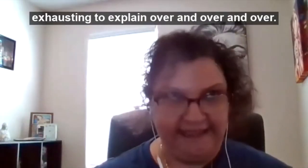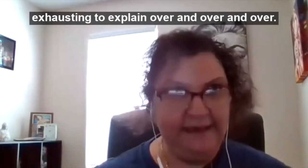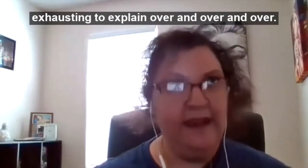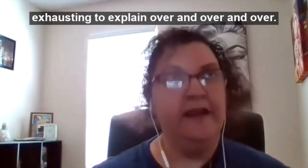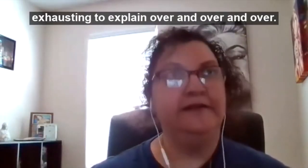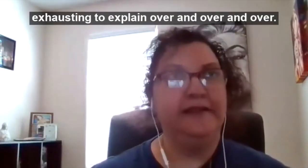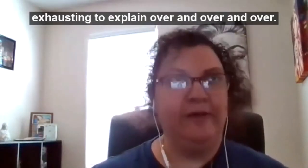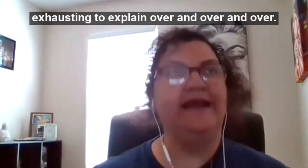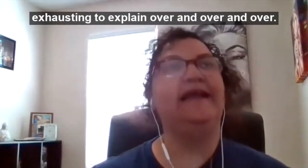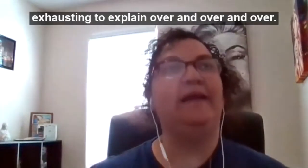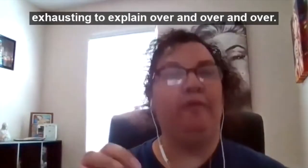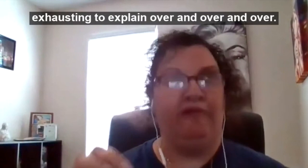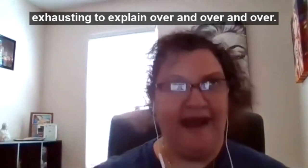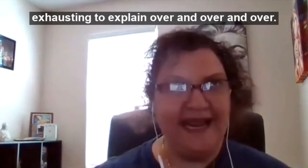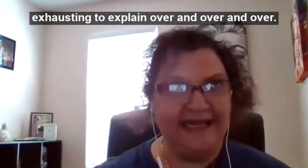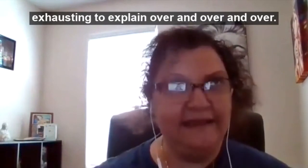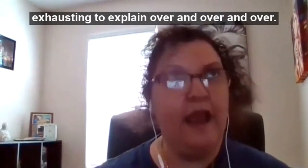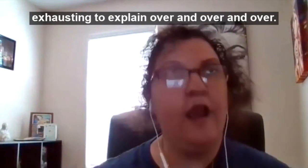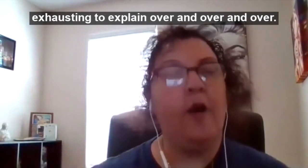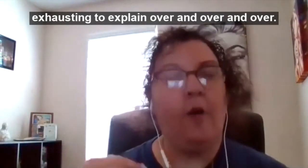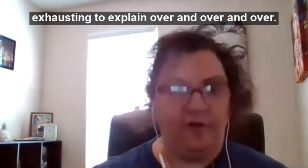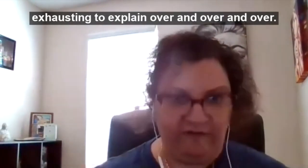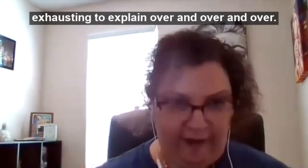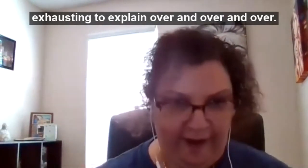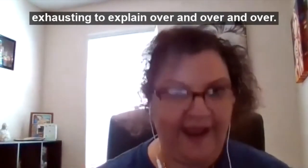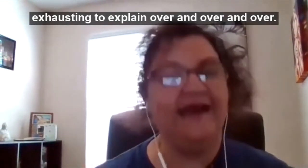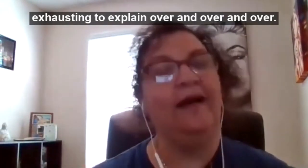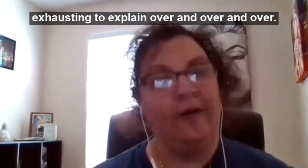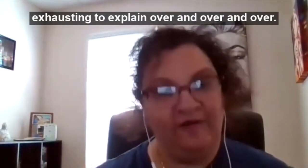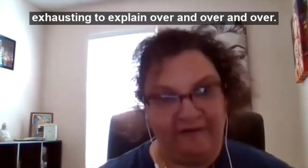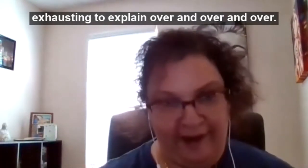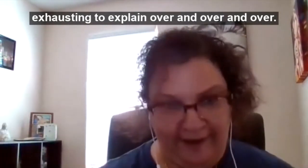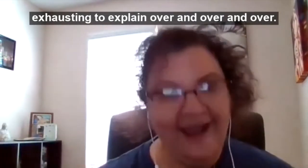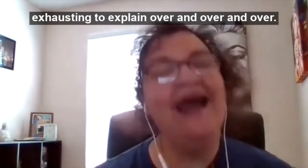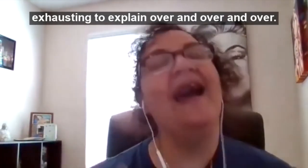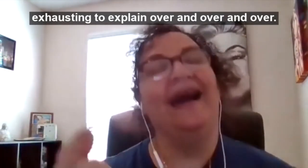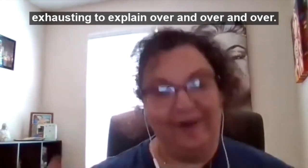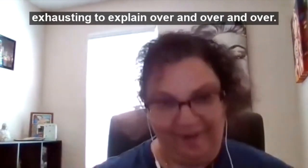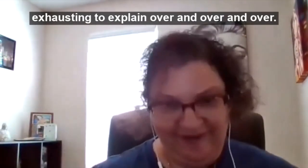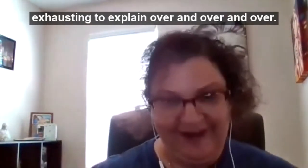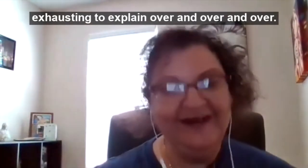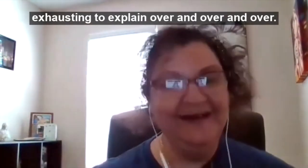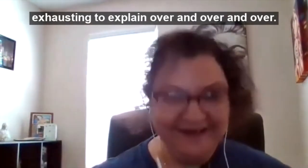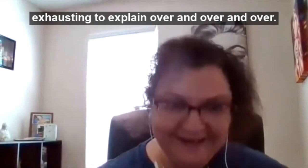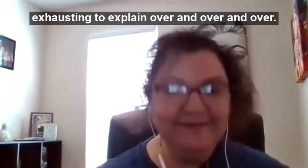exhausting to explain over and over and over.